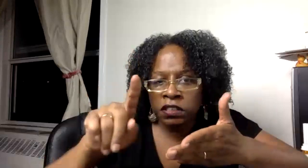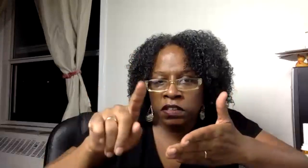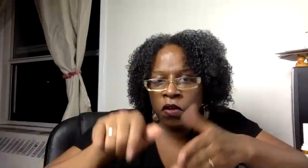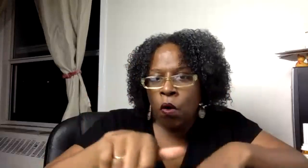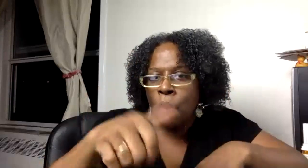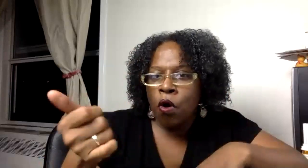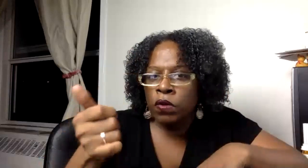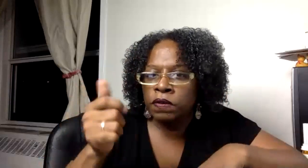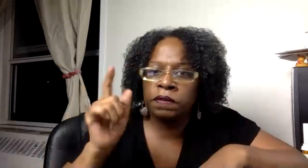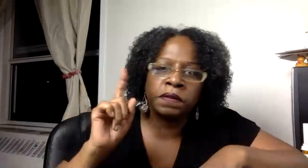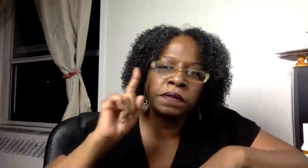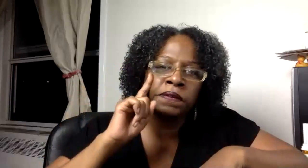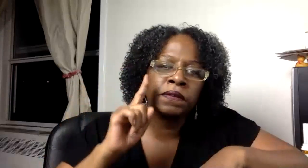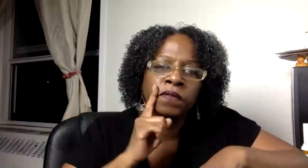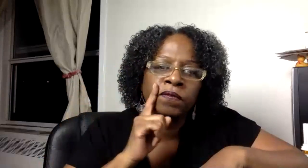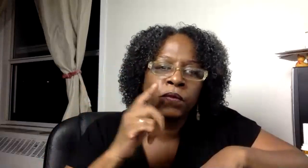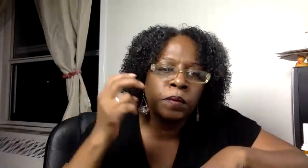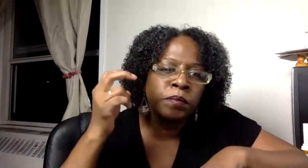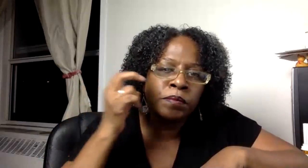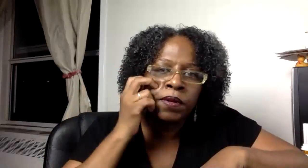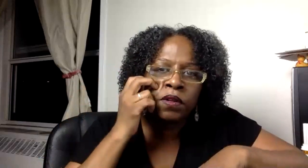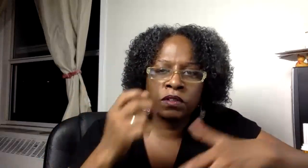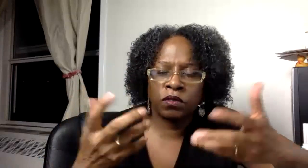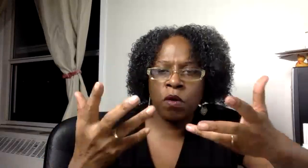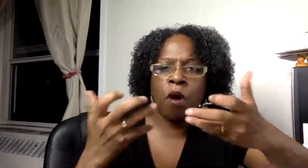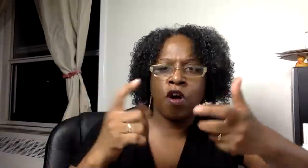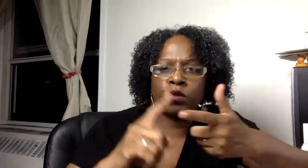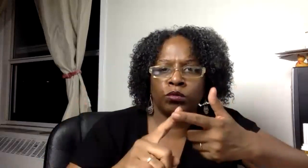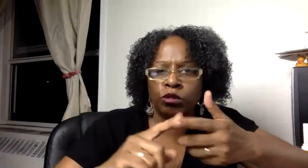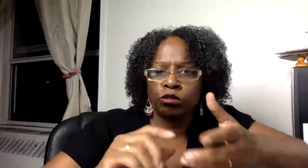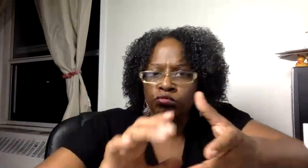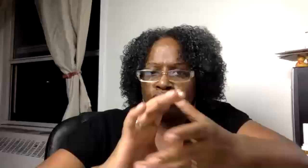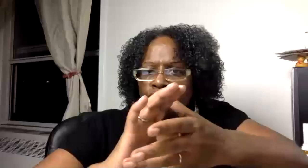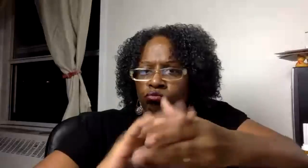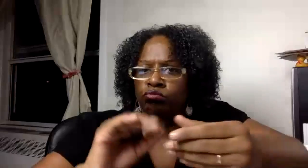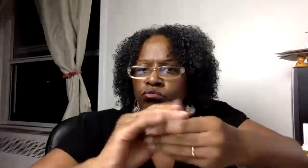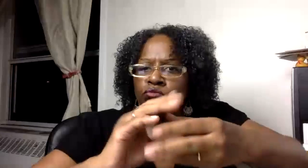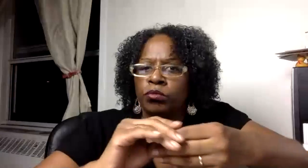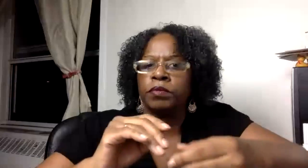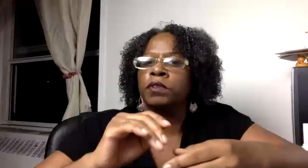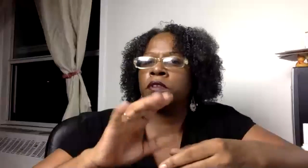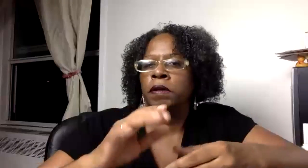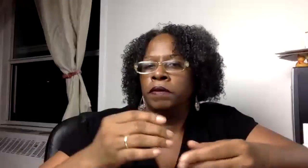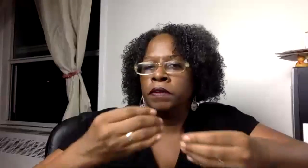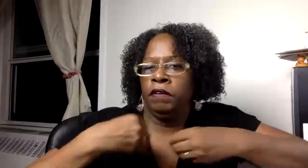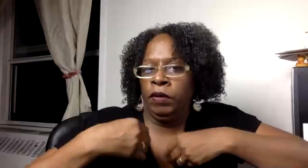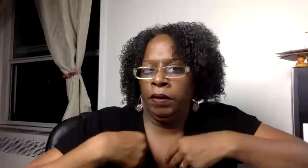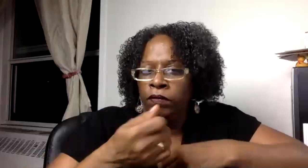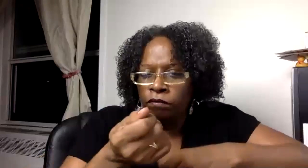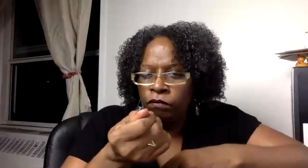Just let me double check, see if the other page, see if there's any DeafBlind members that want to comment,